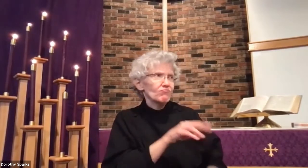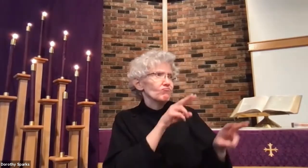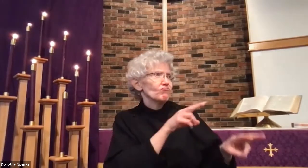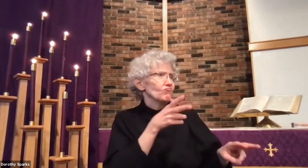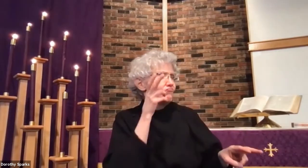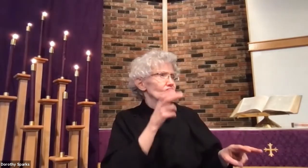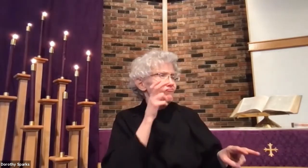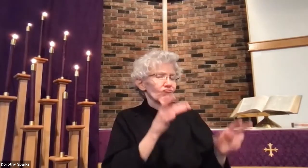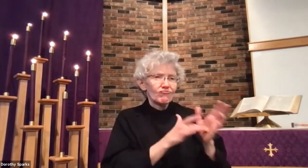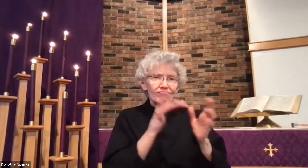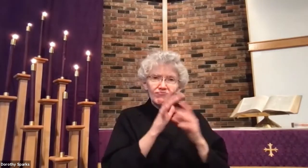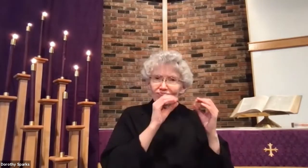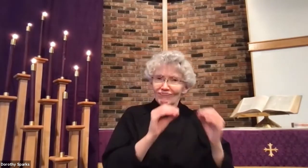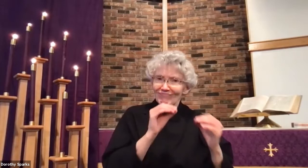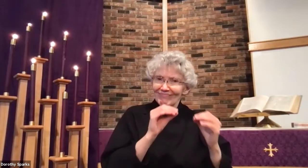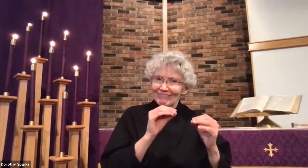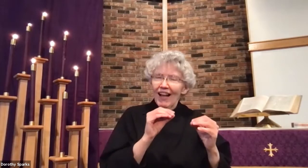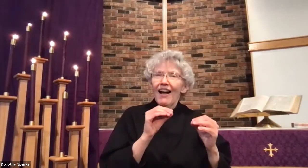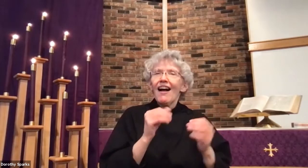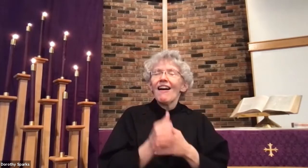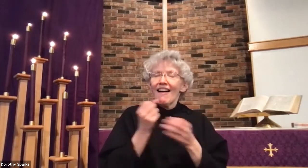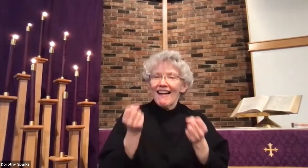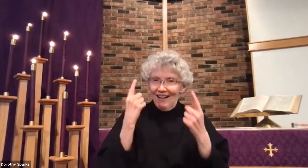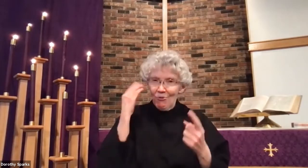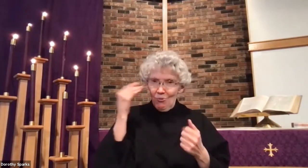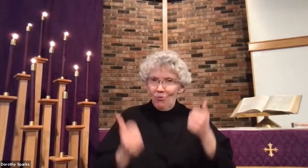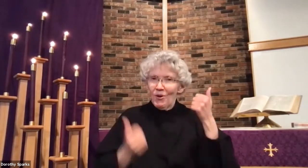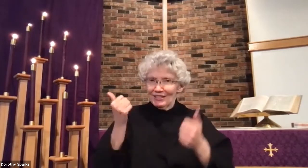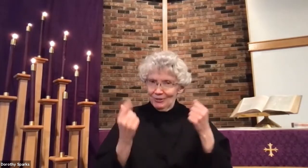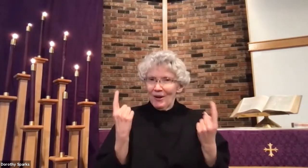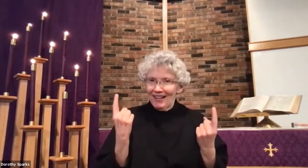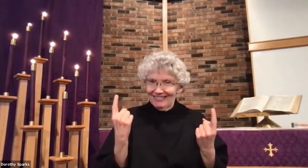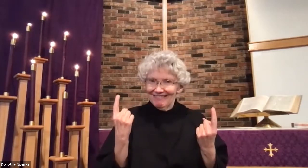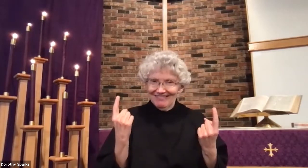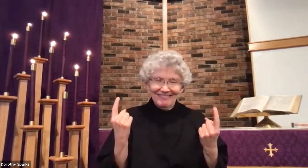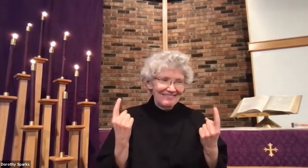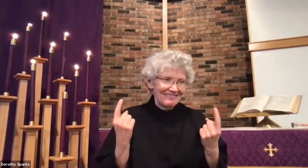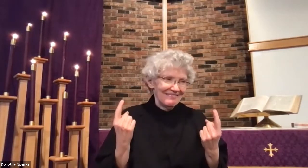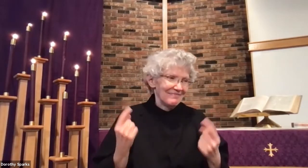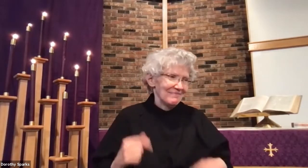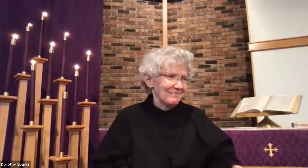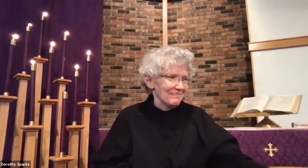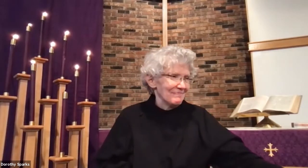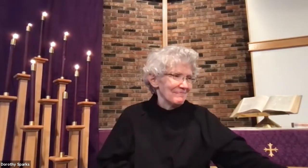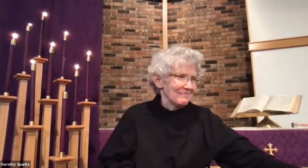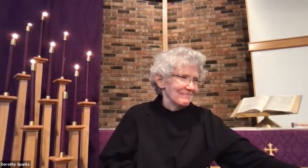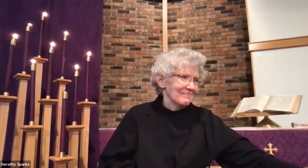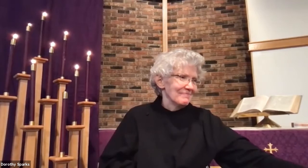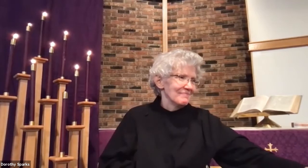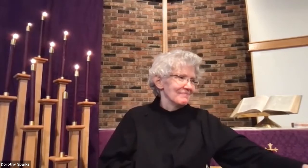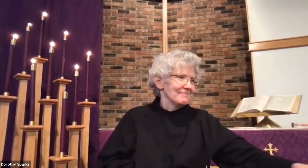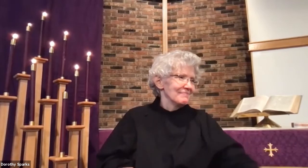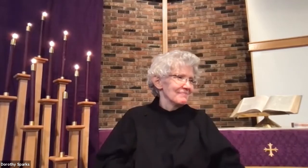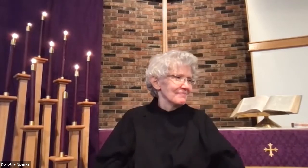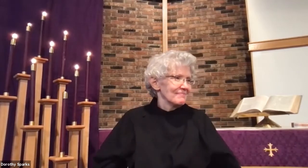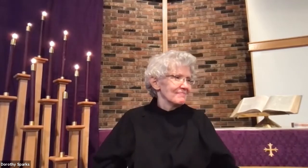that relates to the sign like working. And Mary stayed to sit at Jesus's feet. So that